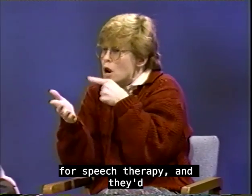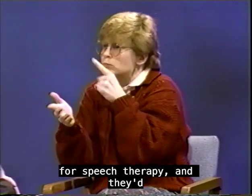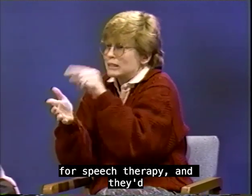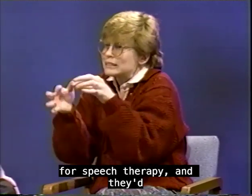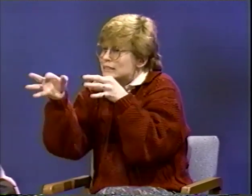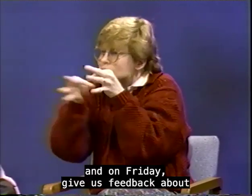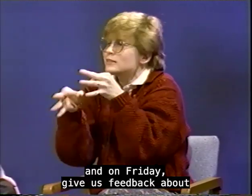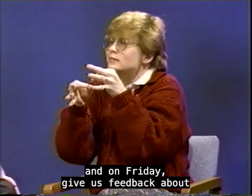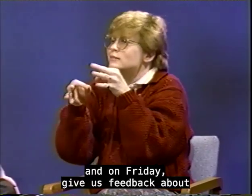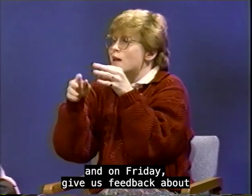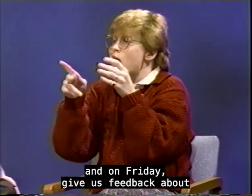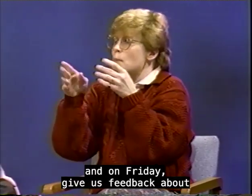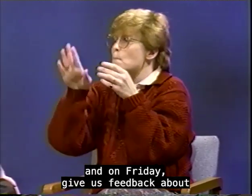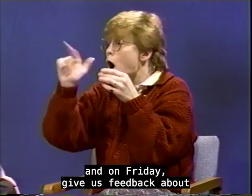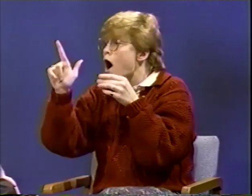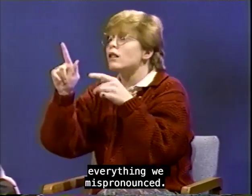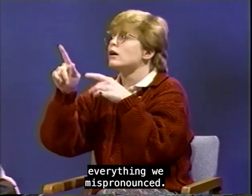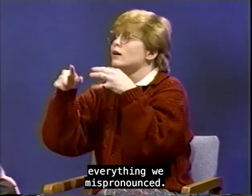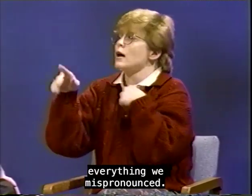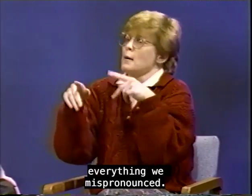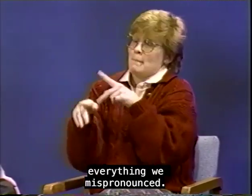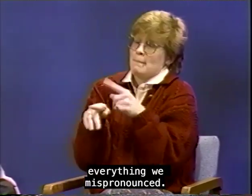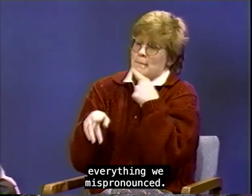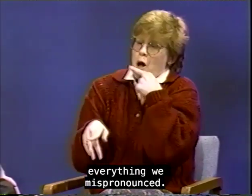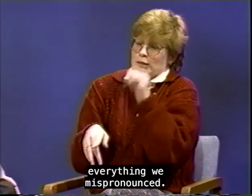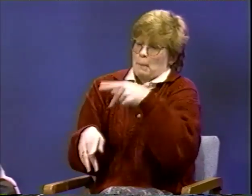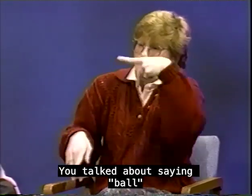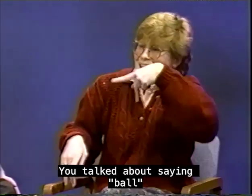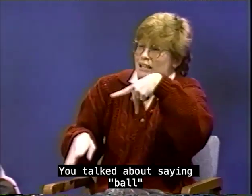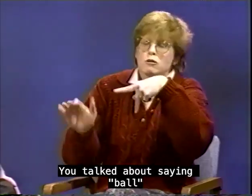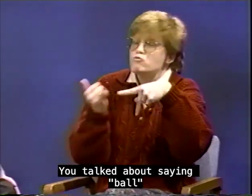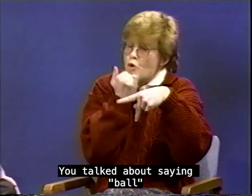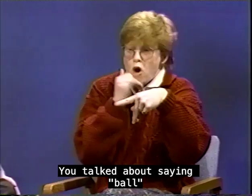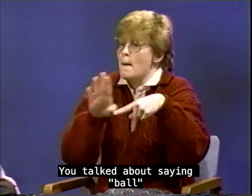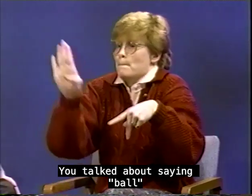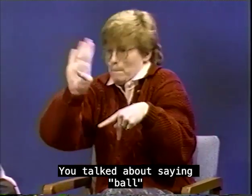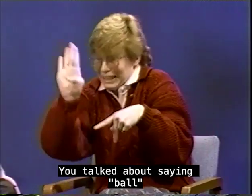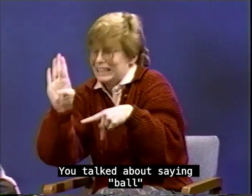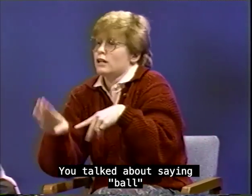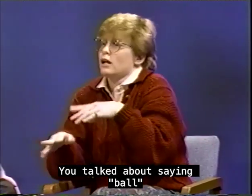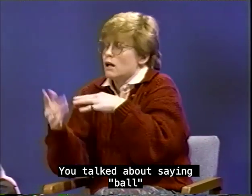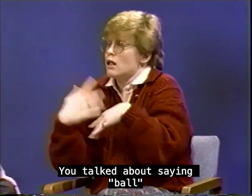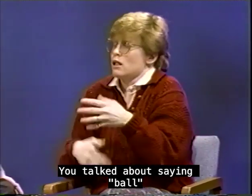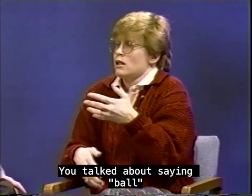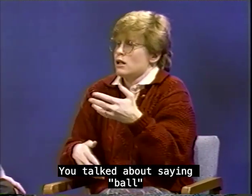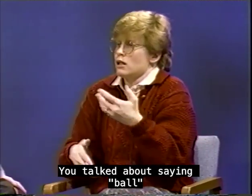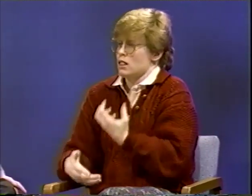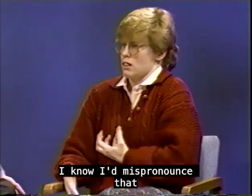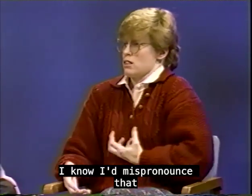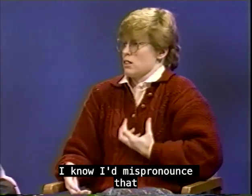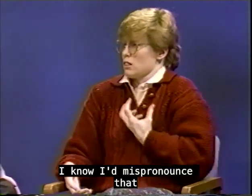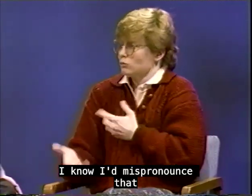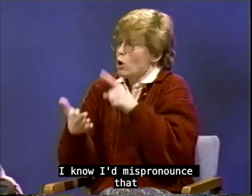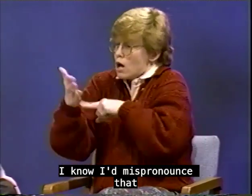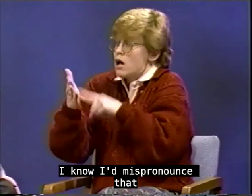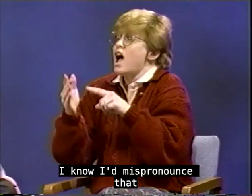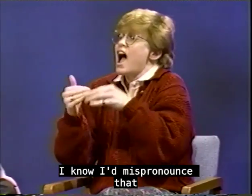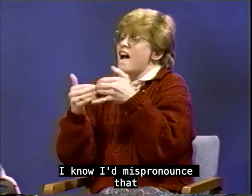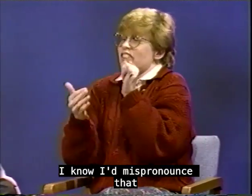voice, and on Friday give us feedback about everything we mispronounced. You talked about saying ball over and over again. I know I'd mispronounce that